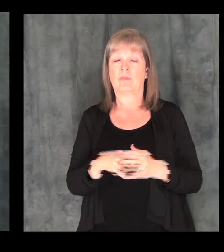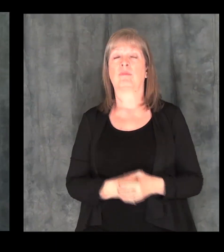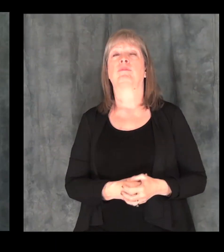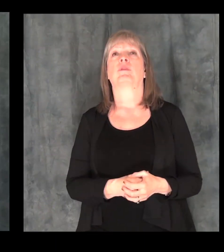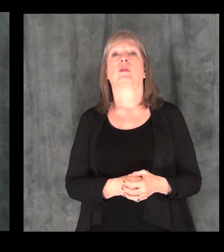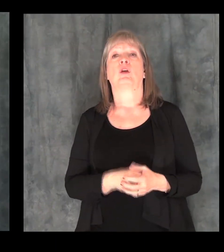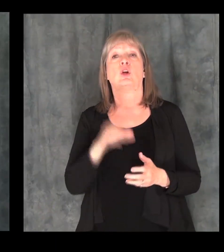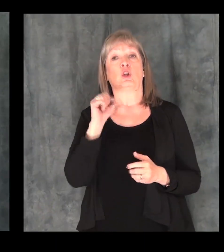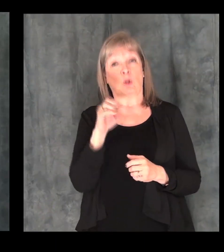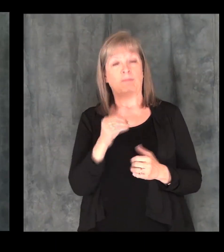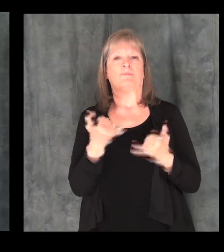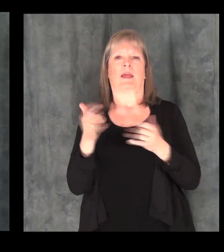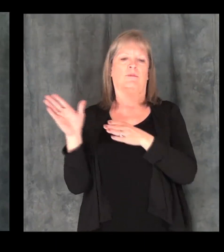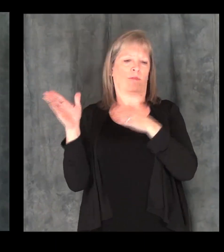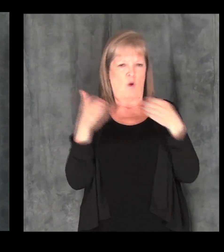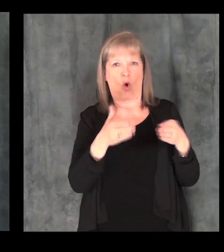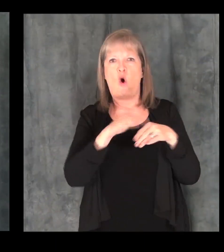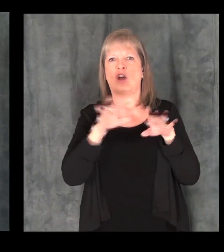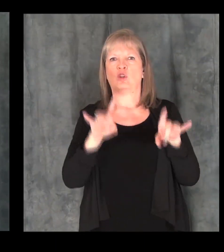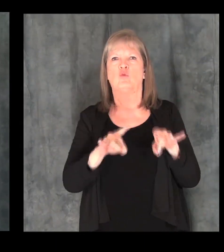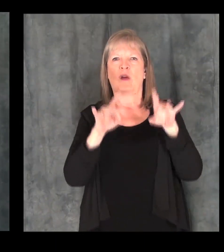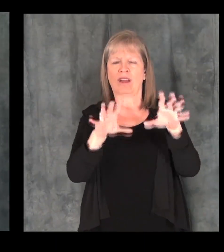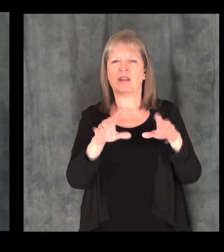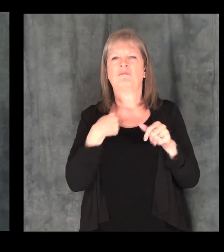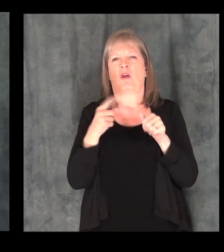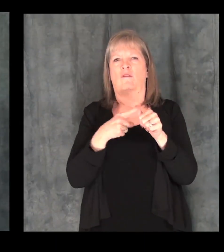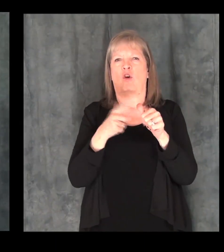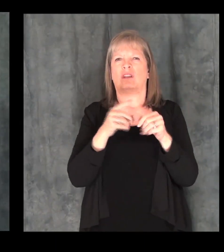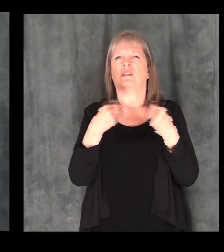So, Australia, just to give you a bit of background.